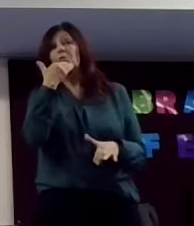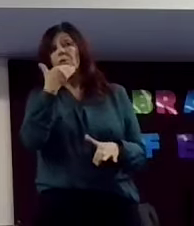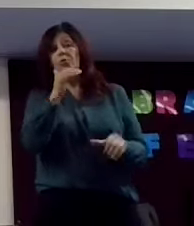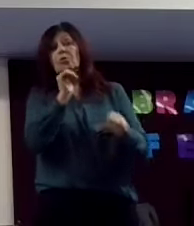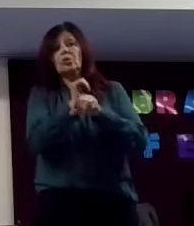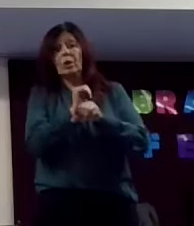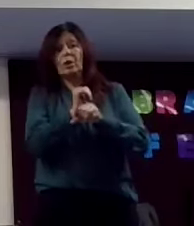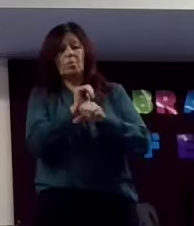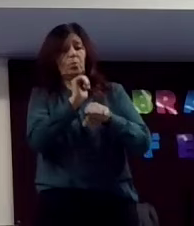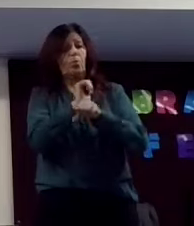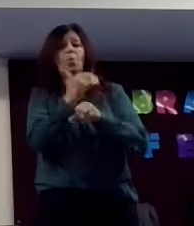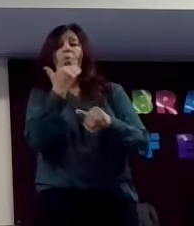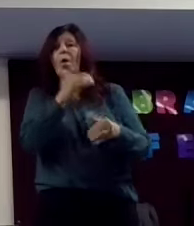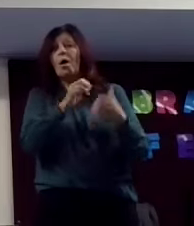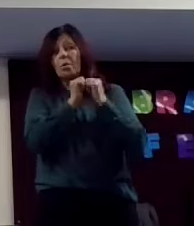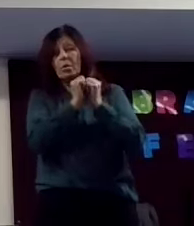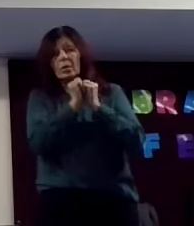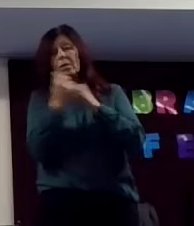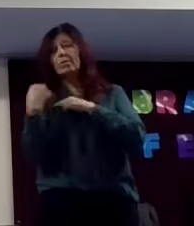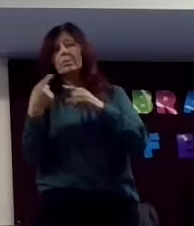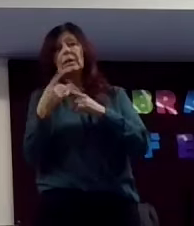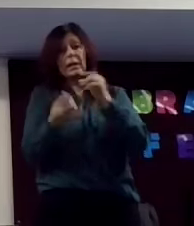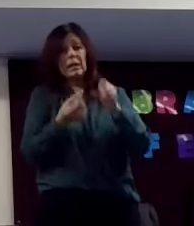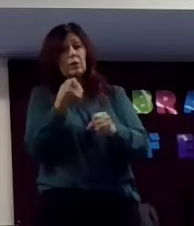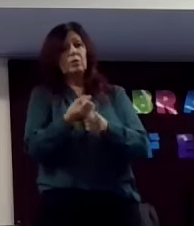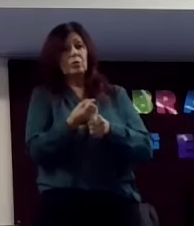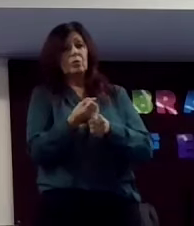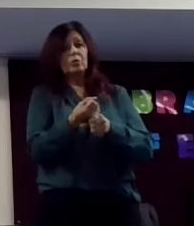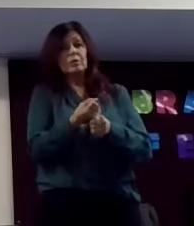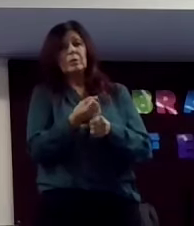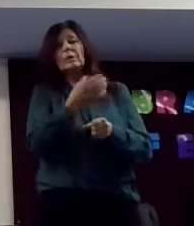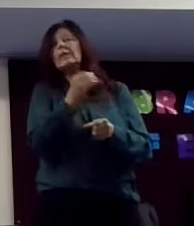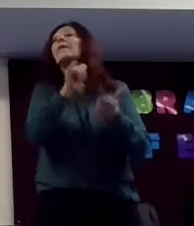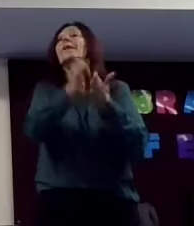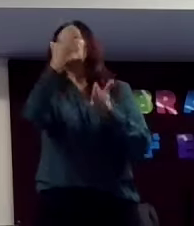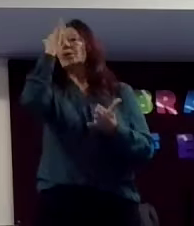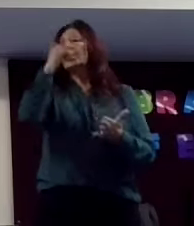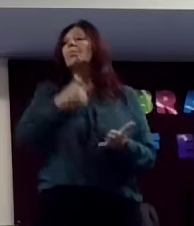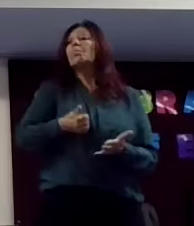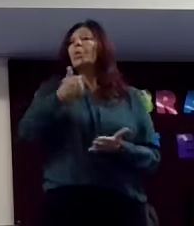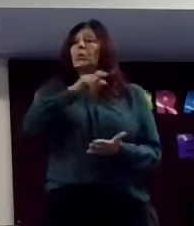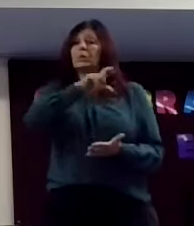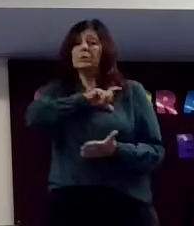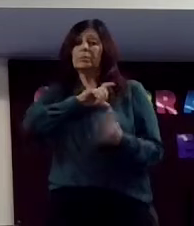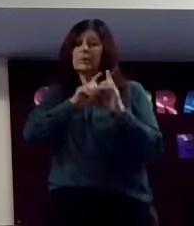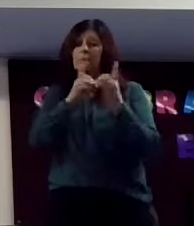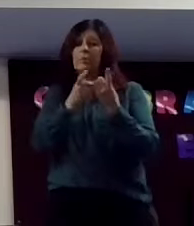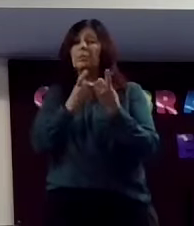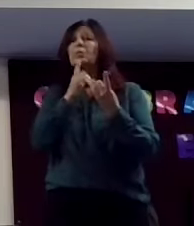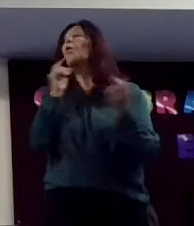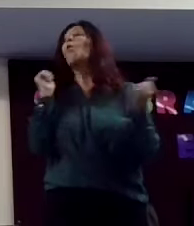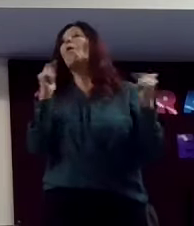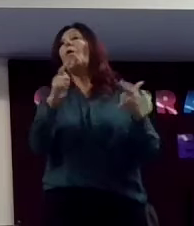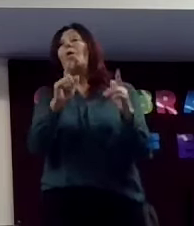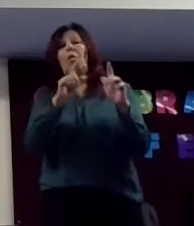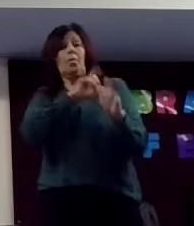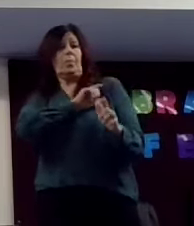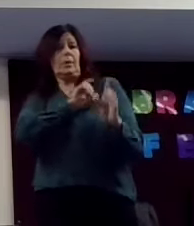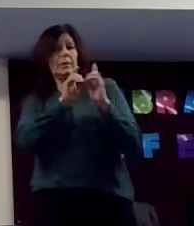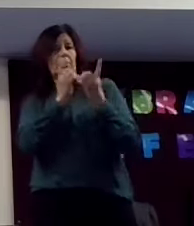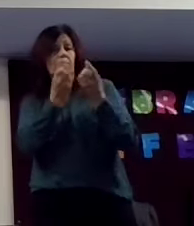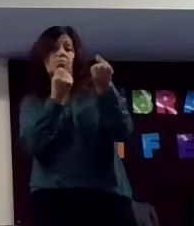significant job. We work extremely well together over the last 8 years. And that's why I think most of the police departments, actually all the police departments